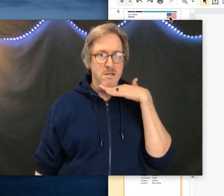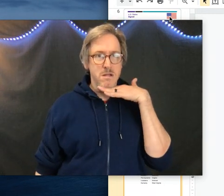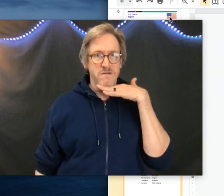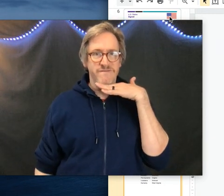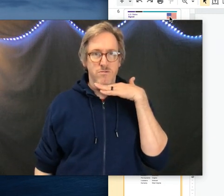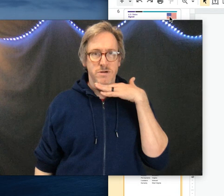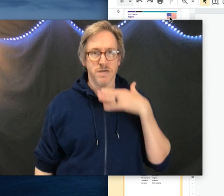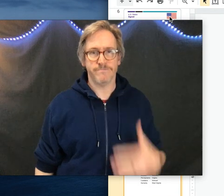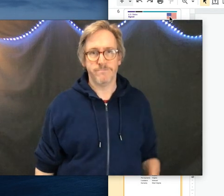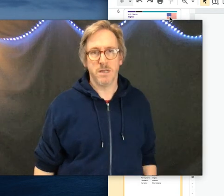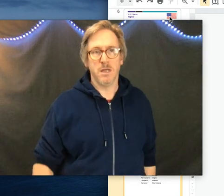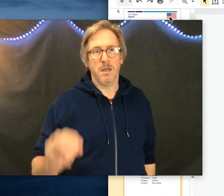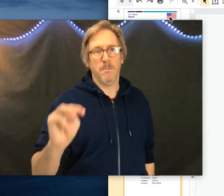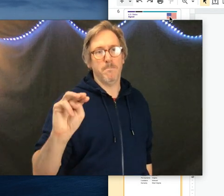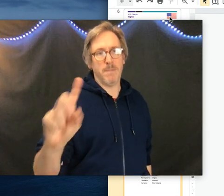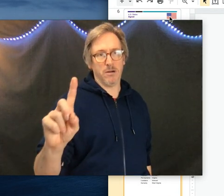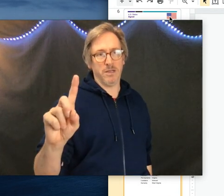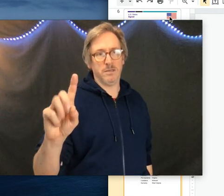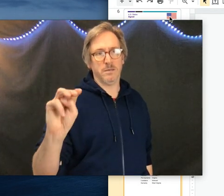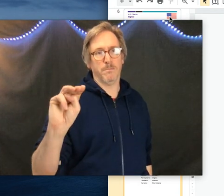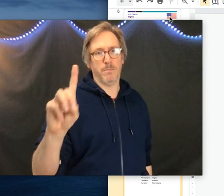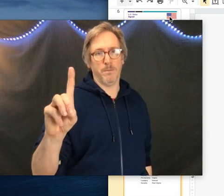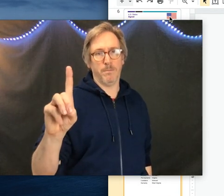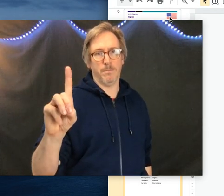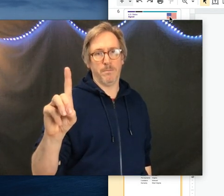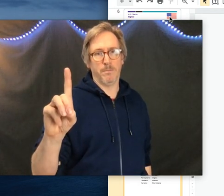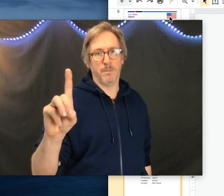flaws in Florida. Maryland,